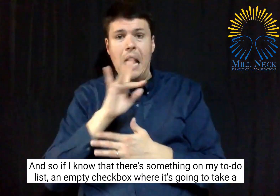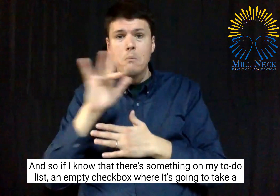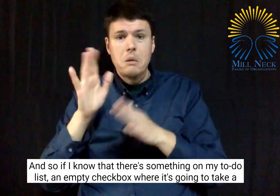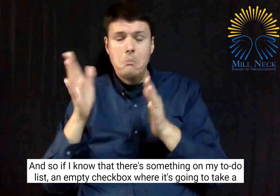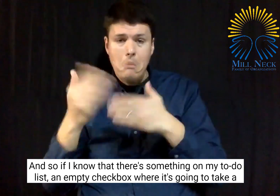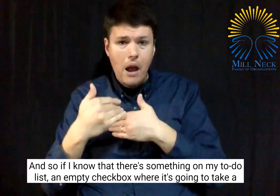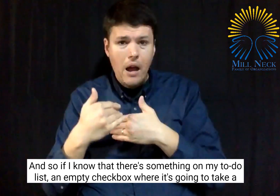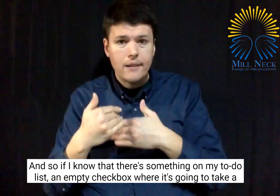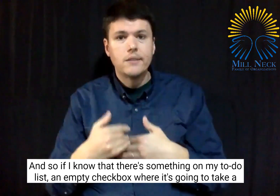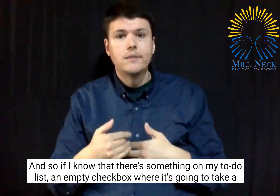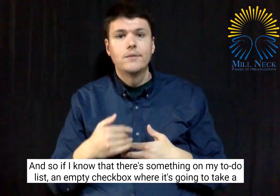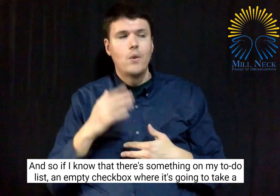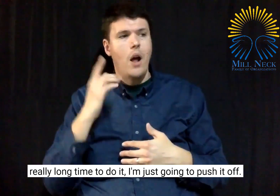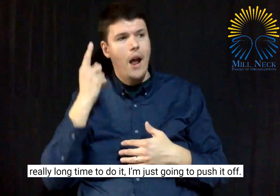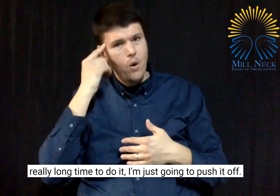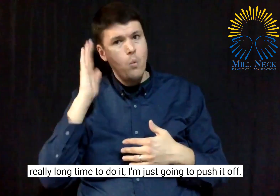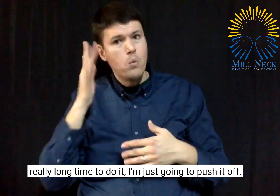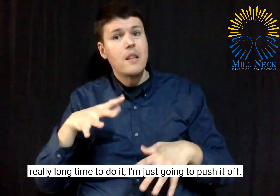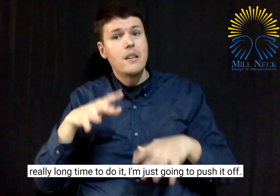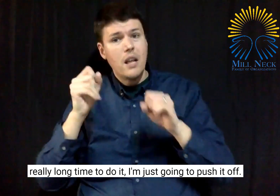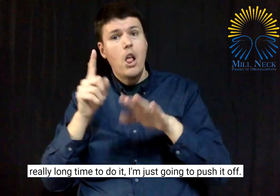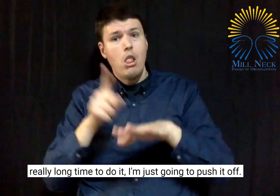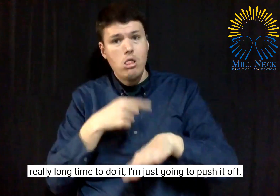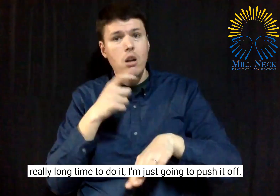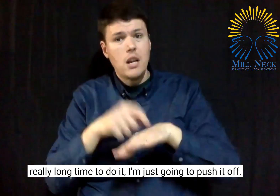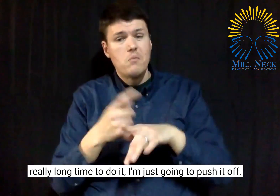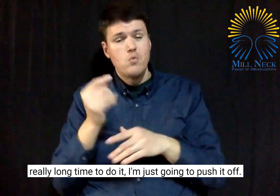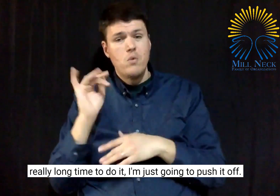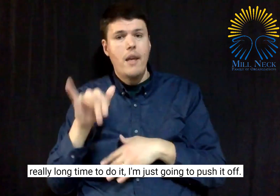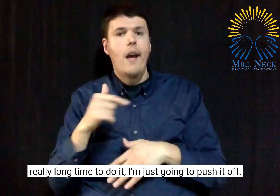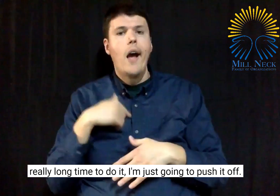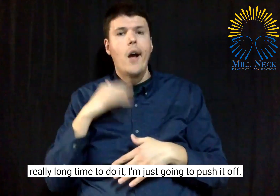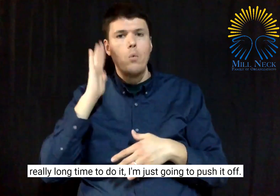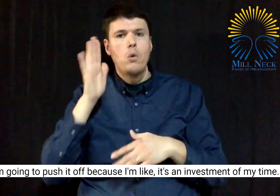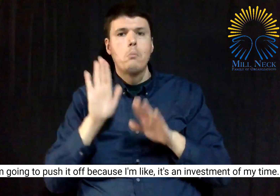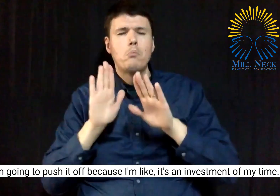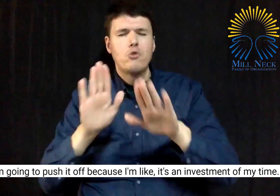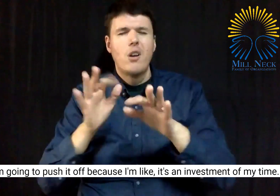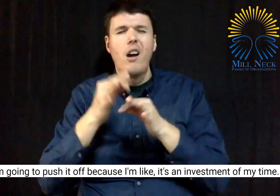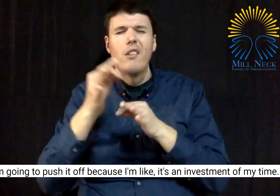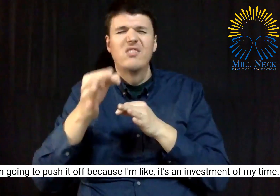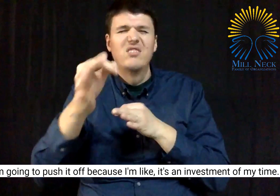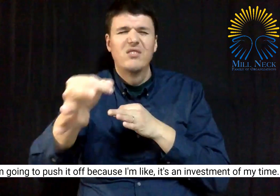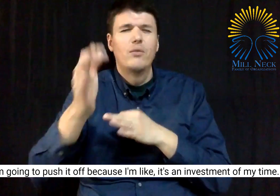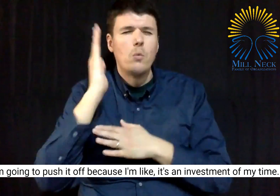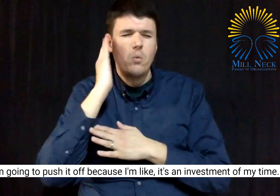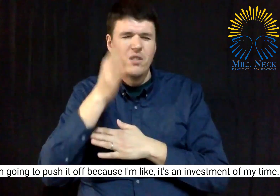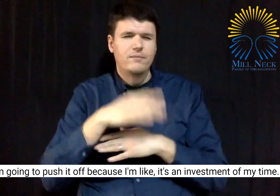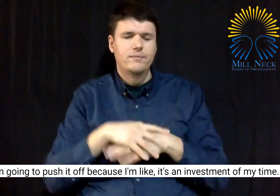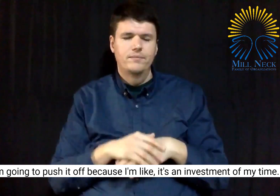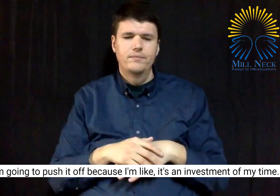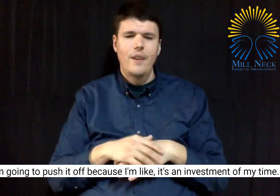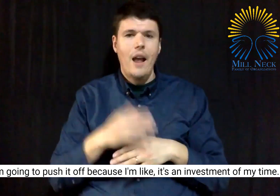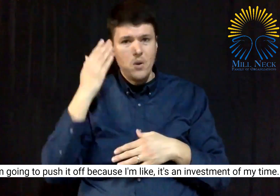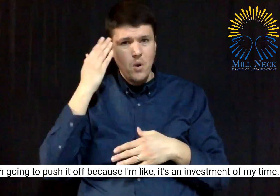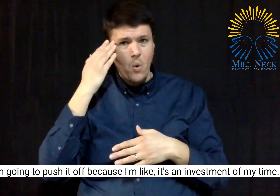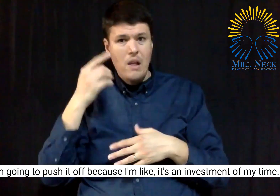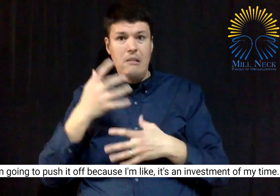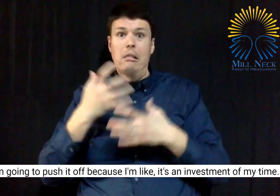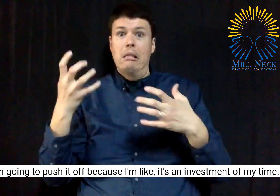where it's going to take a really long time to do it, I'm just going to push it off. I'm going to push it off because I'm it's an investment of my time. And so